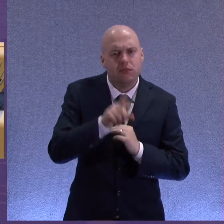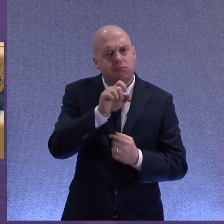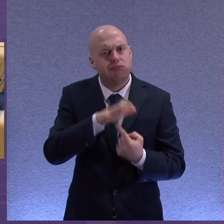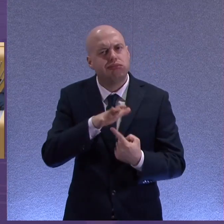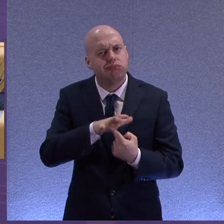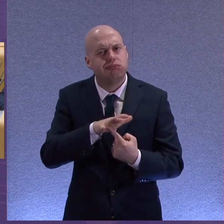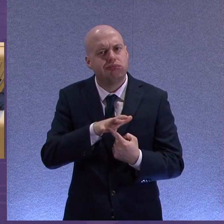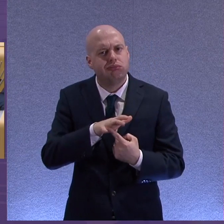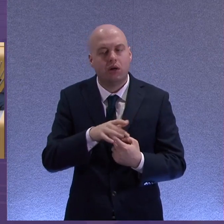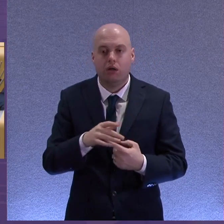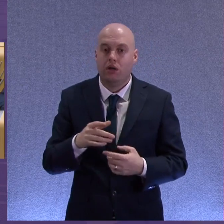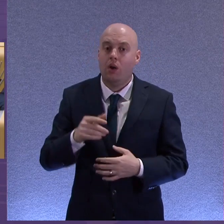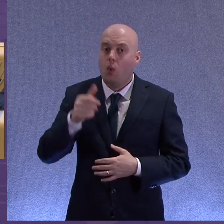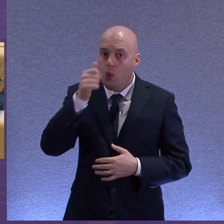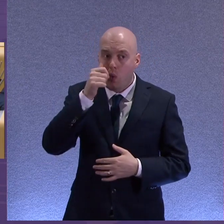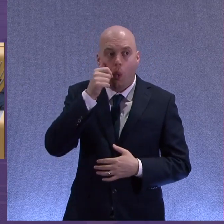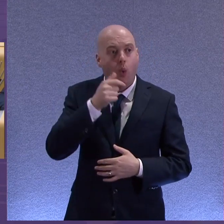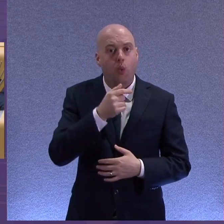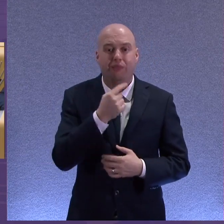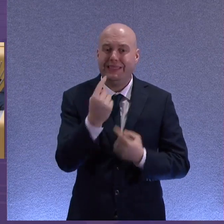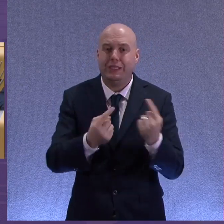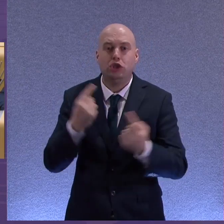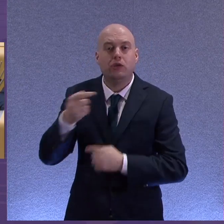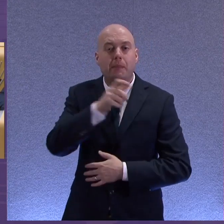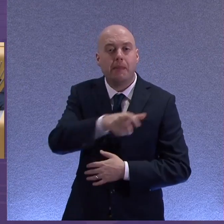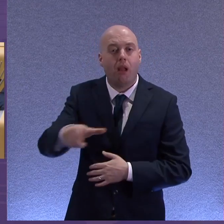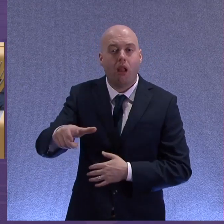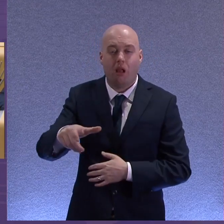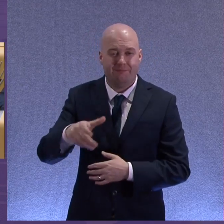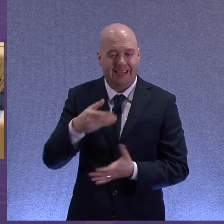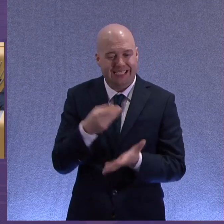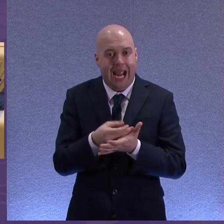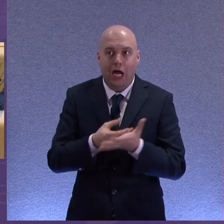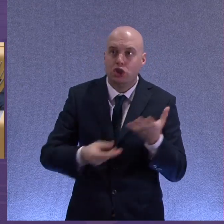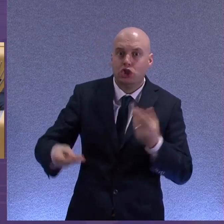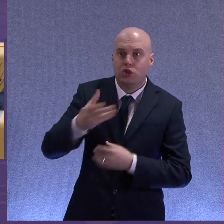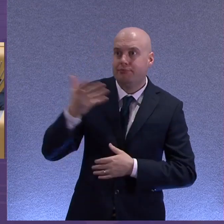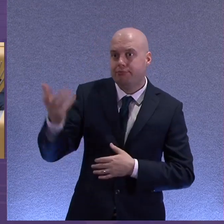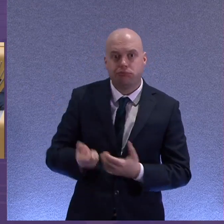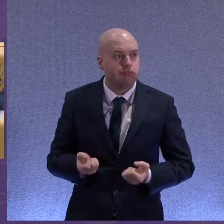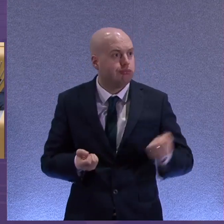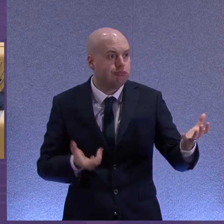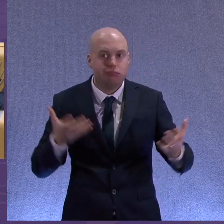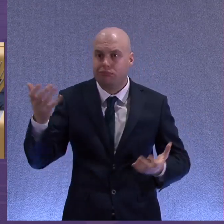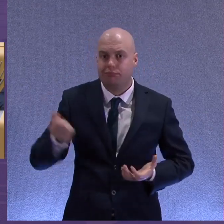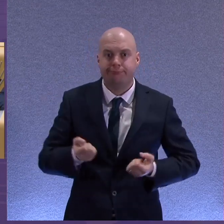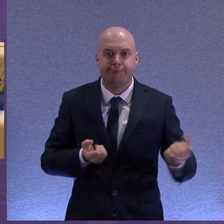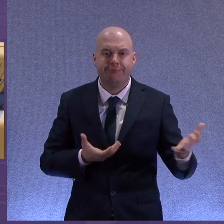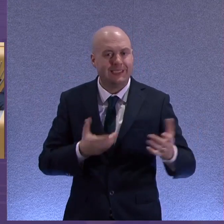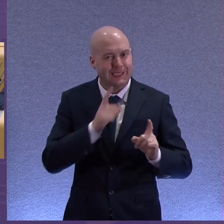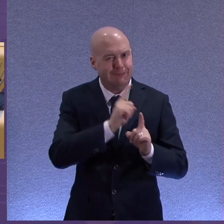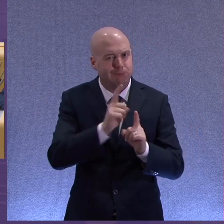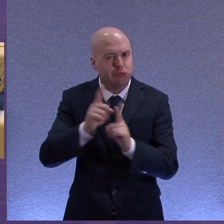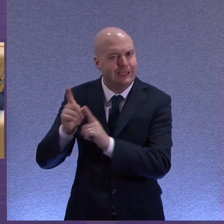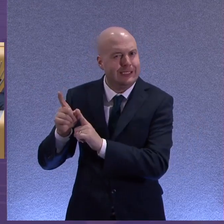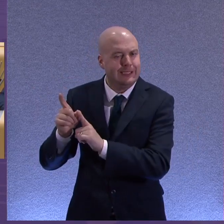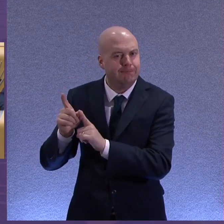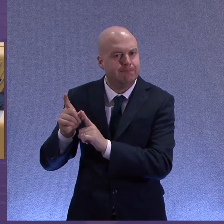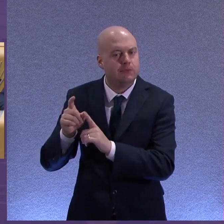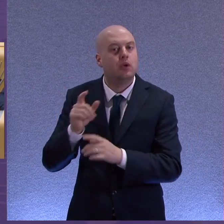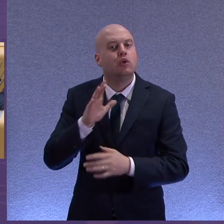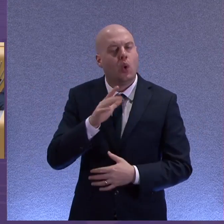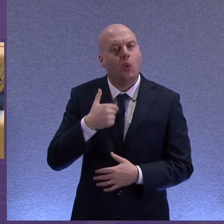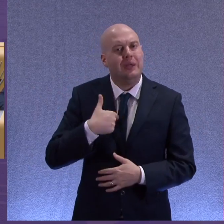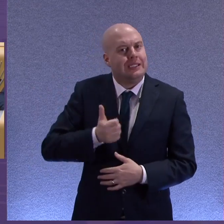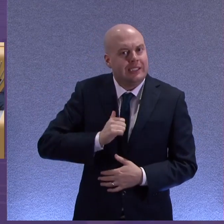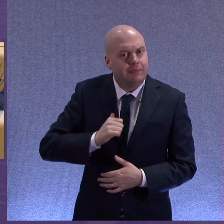cash flow issues right now in light of redundancies and other things. So the expectation on banks is to